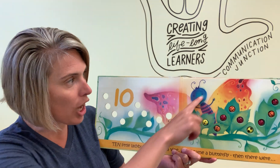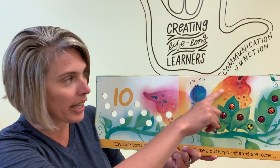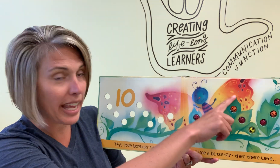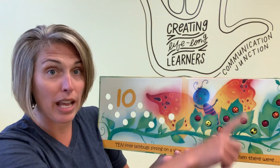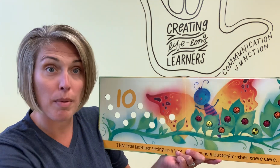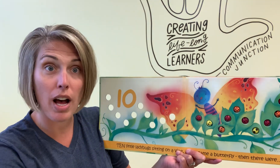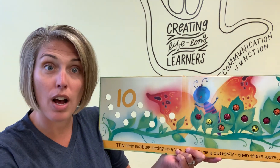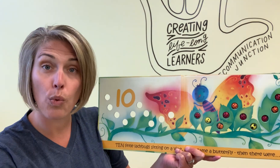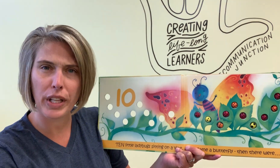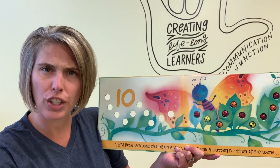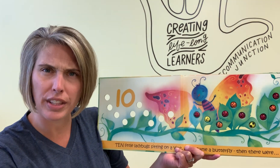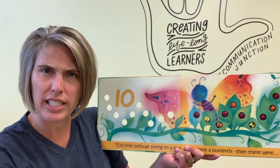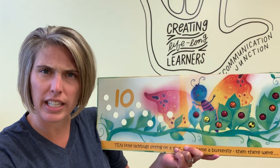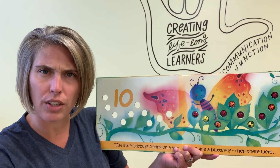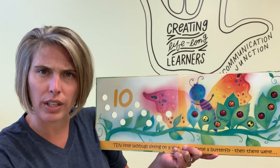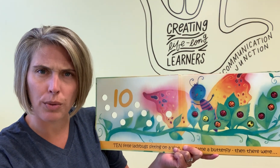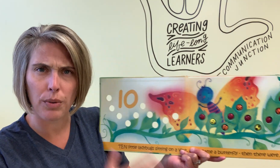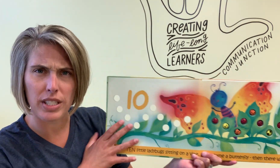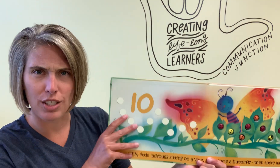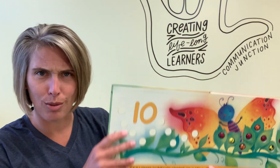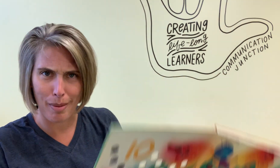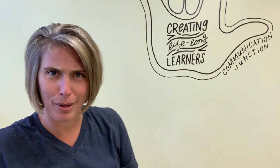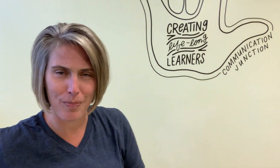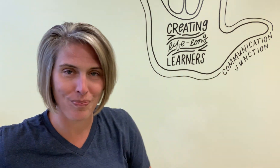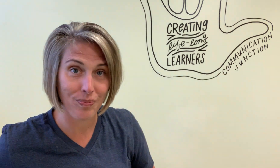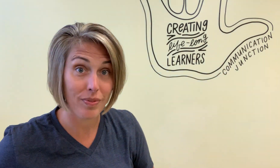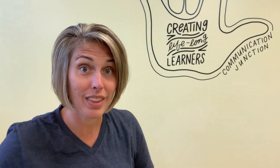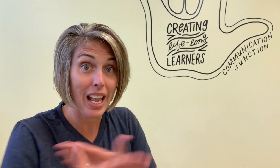Along came a, you learned that sign already. What was it? Do you remember?